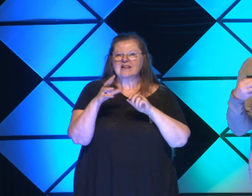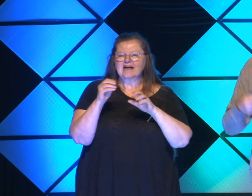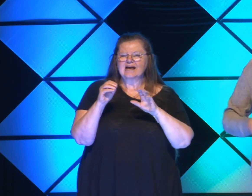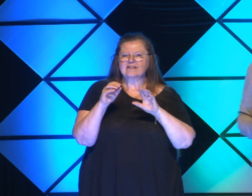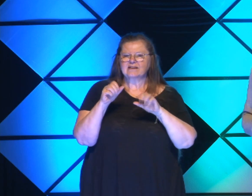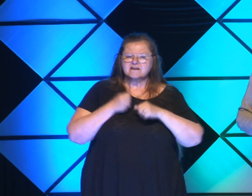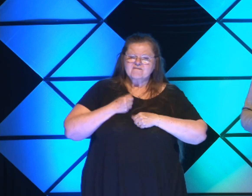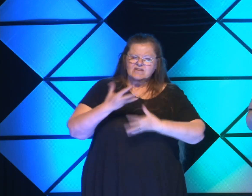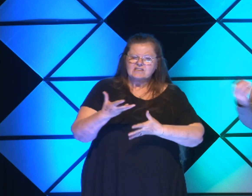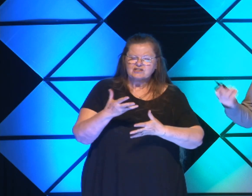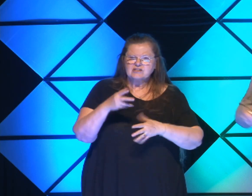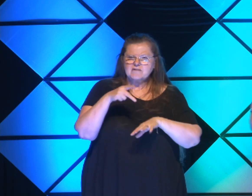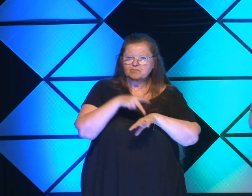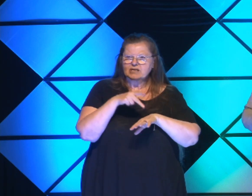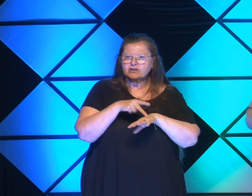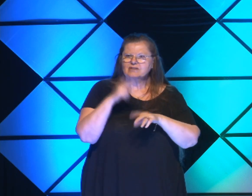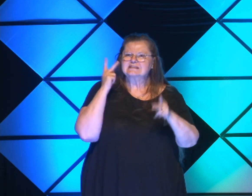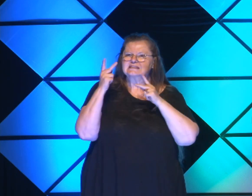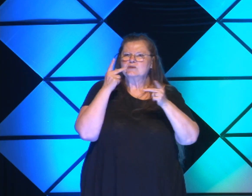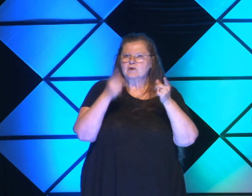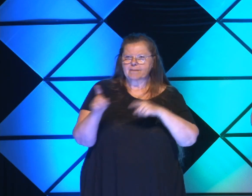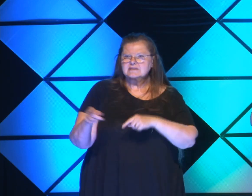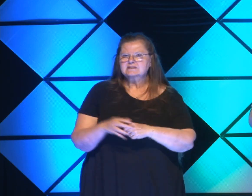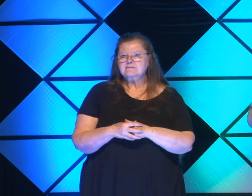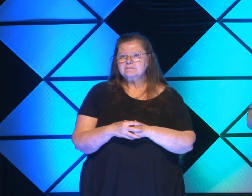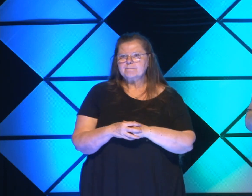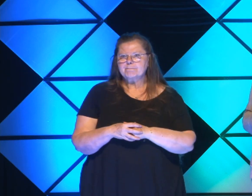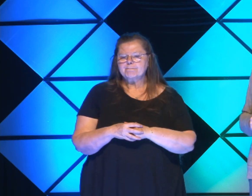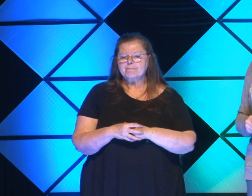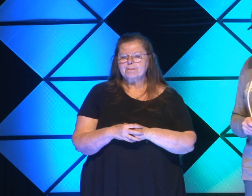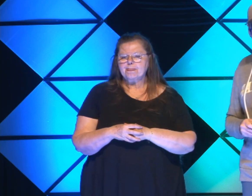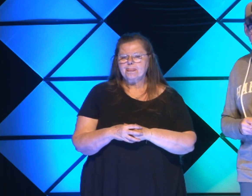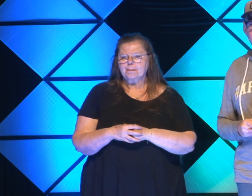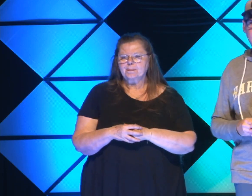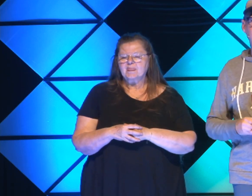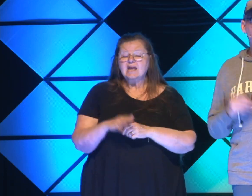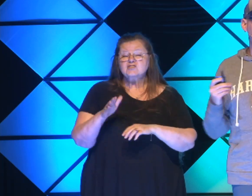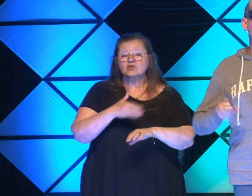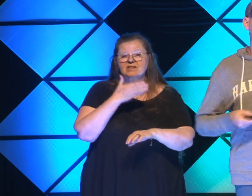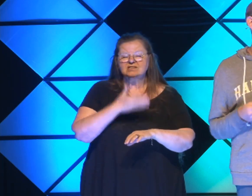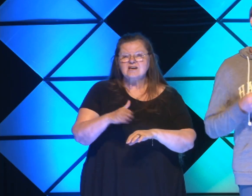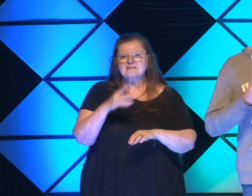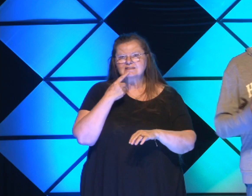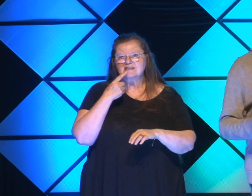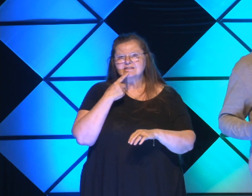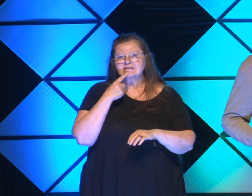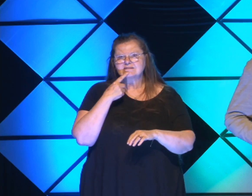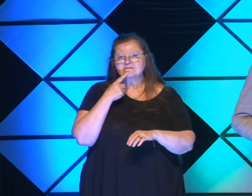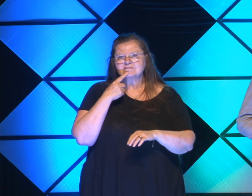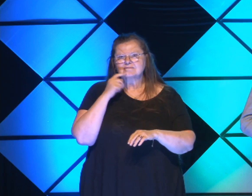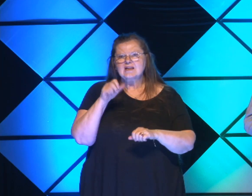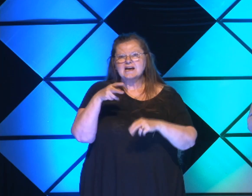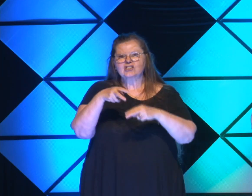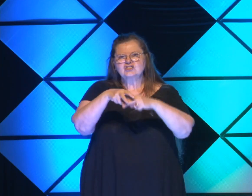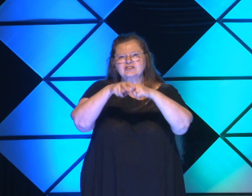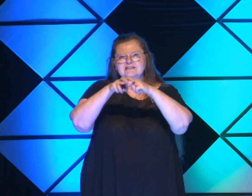it. Just see what happens. So as this song says, I love it. It says, I could just sit